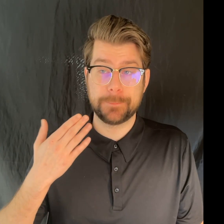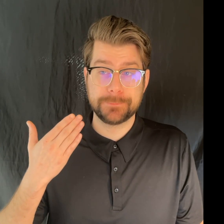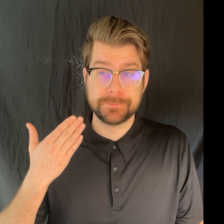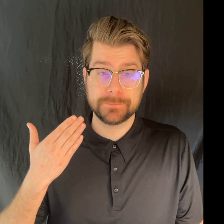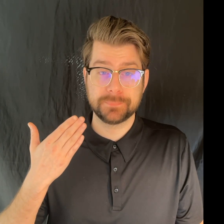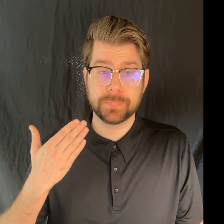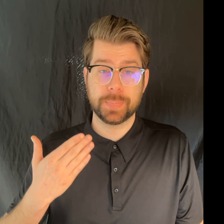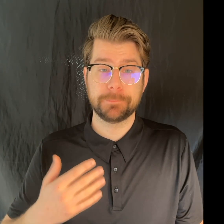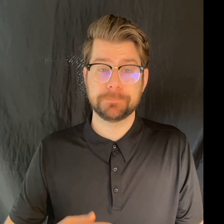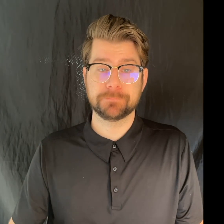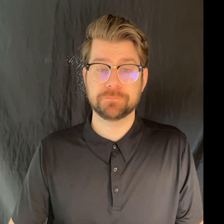them,